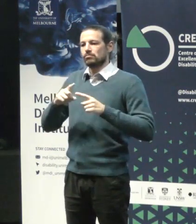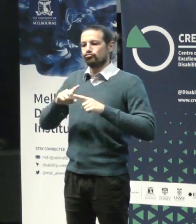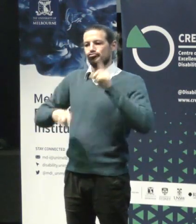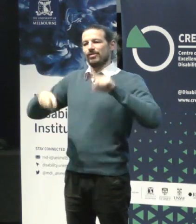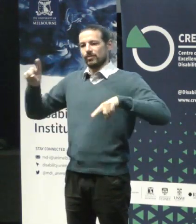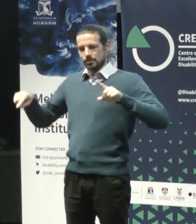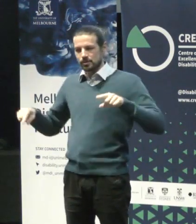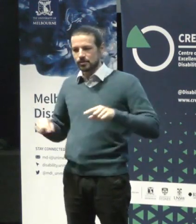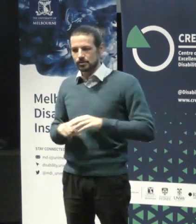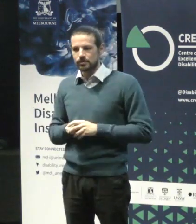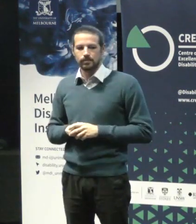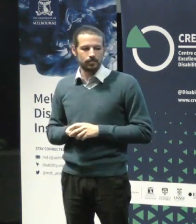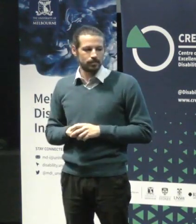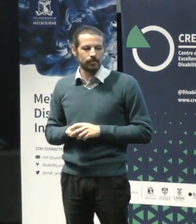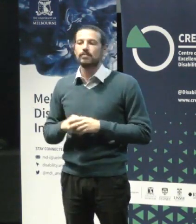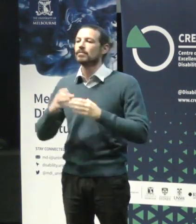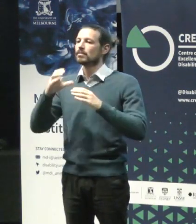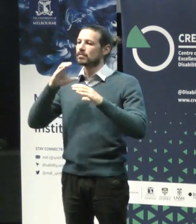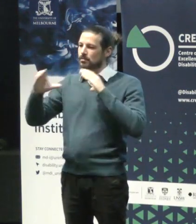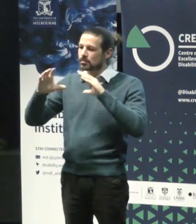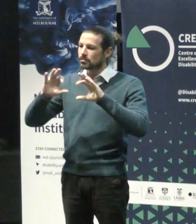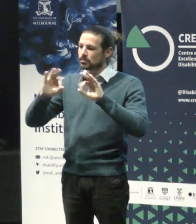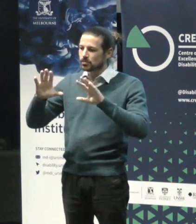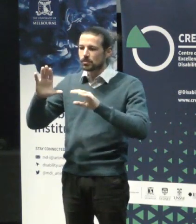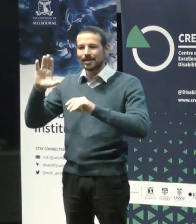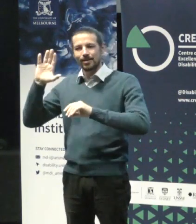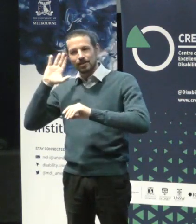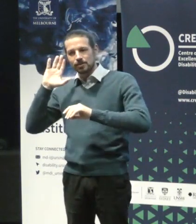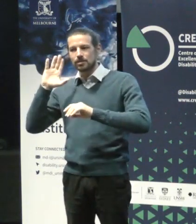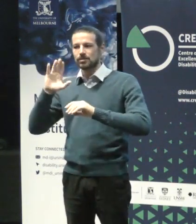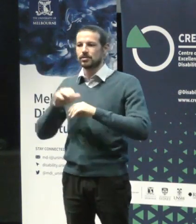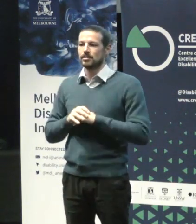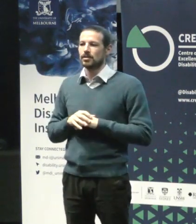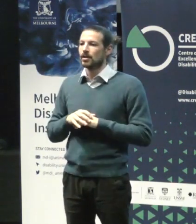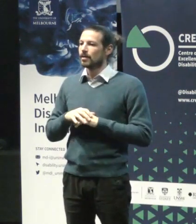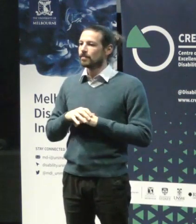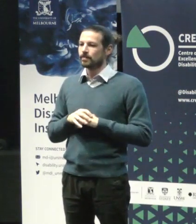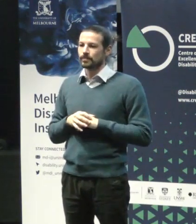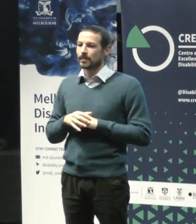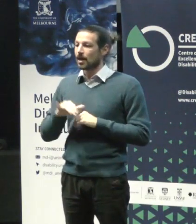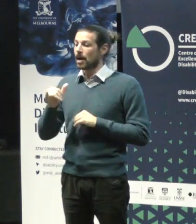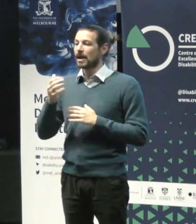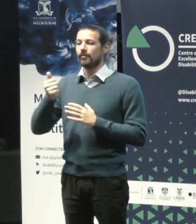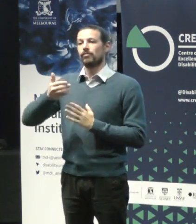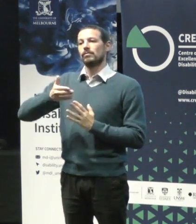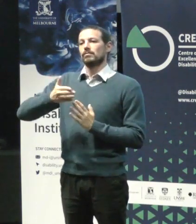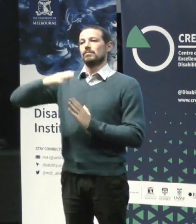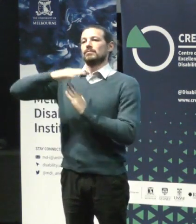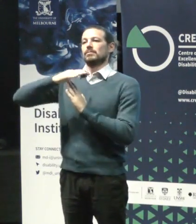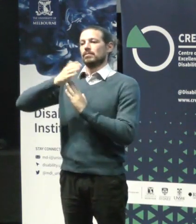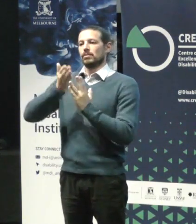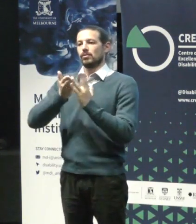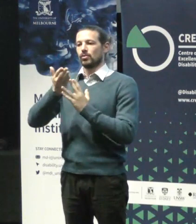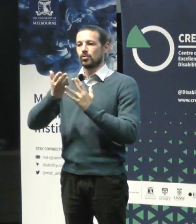that people are all different. To communicate, listen, have times, perhaps during the week, it's like a relationship, ladies and gentlemen, where